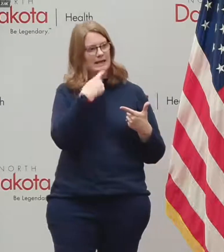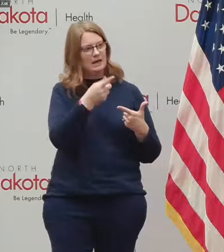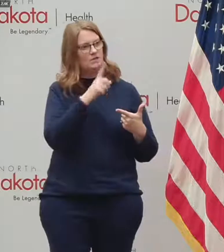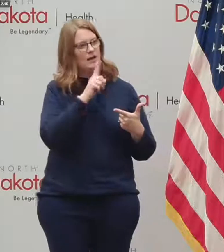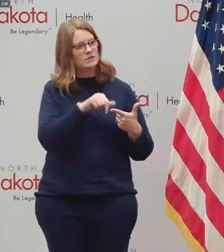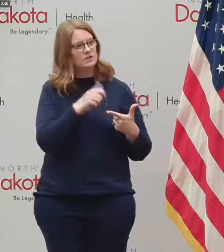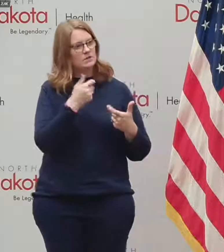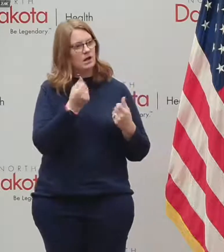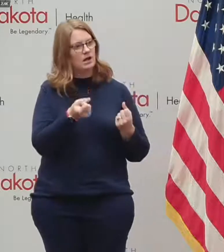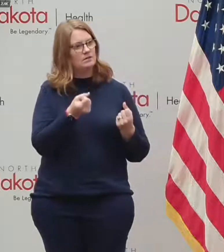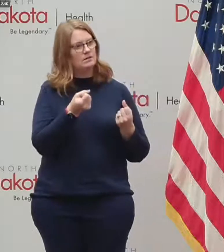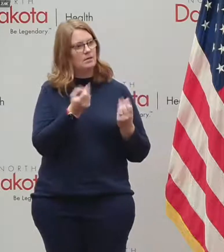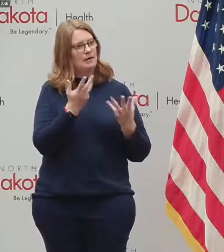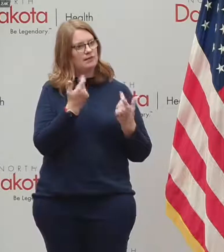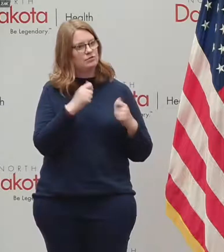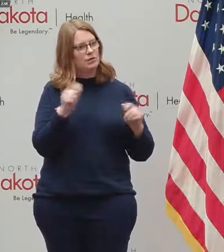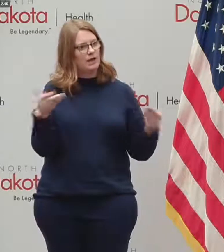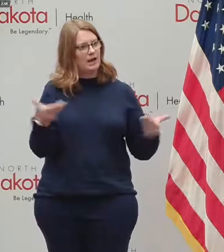they're trying to hire.